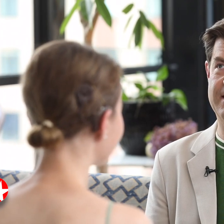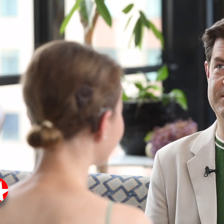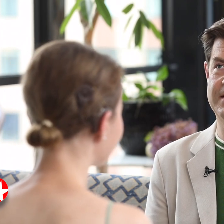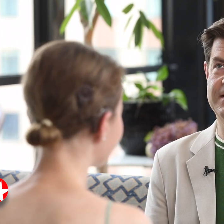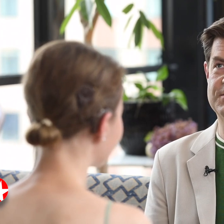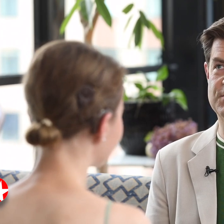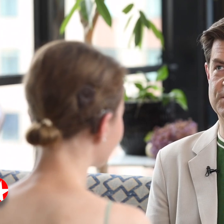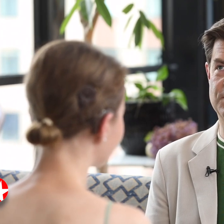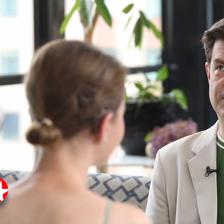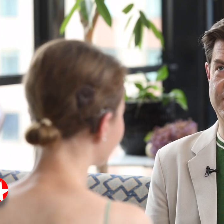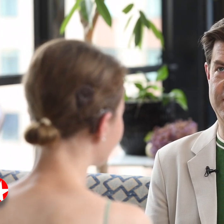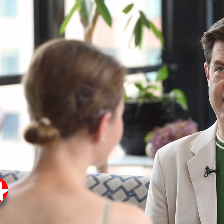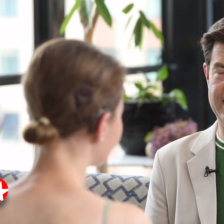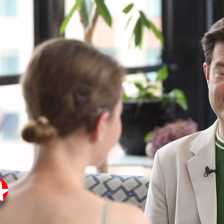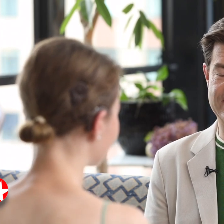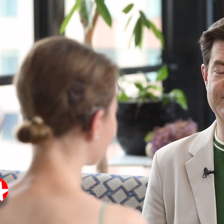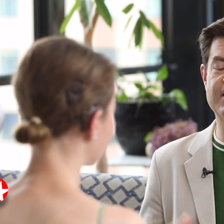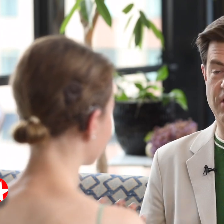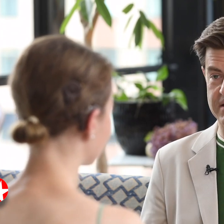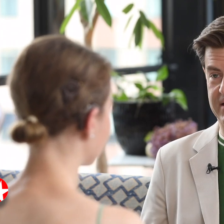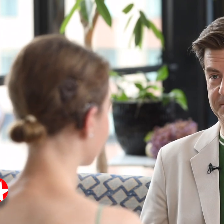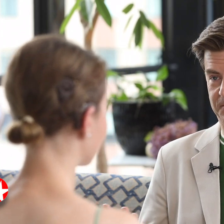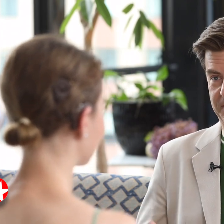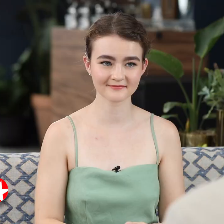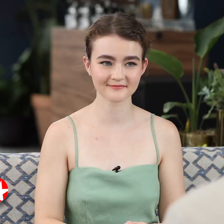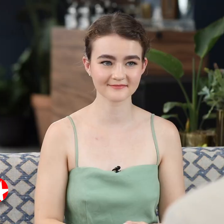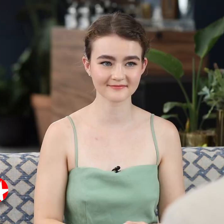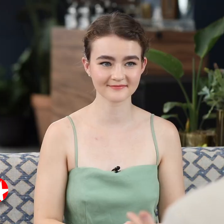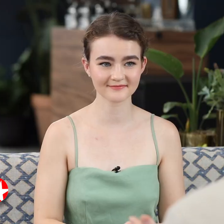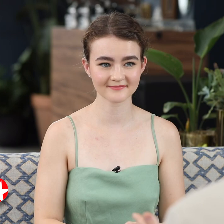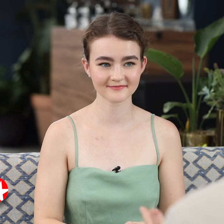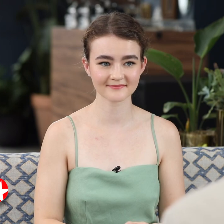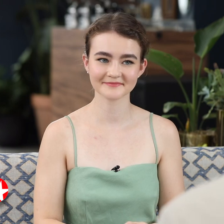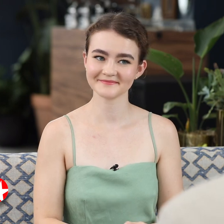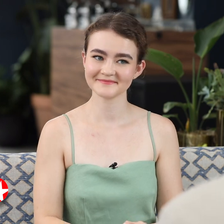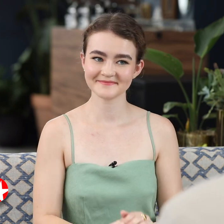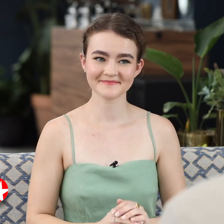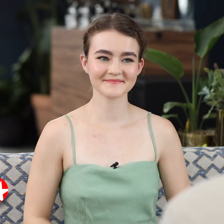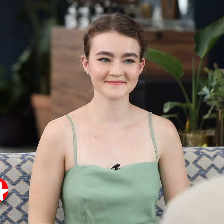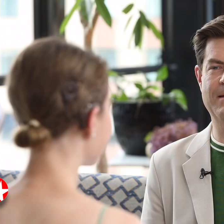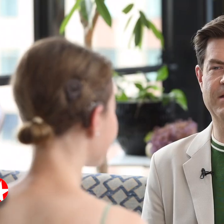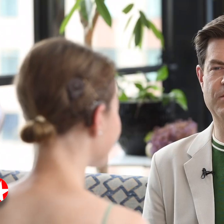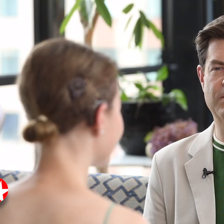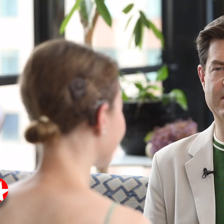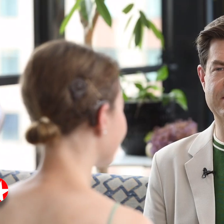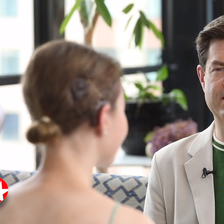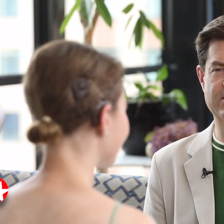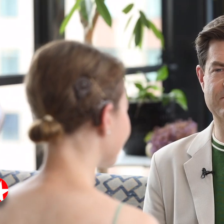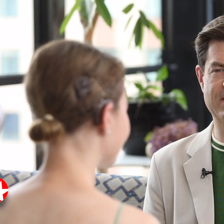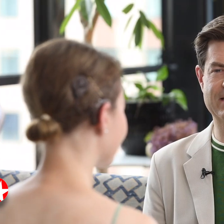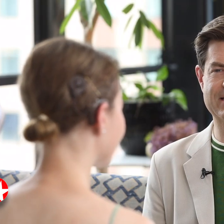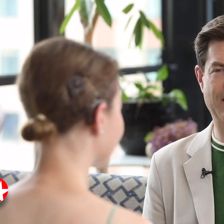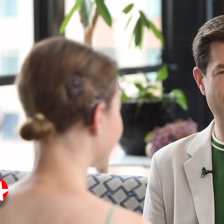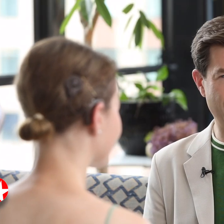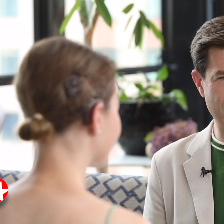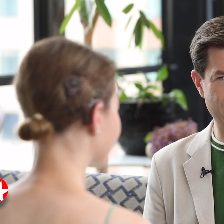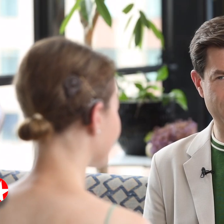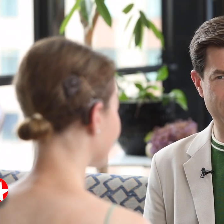time to learn it, it's very daunting. Since you're here, I'm wondering, maybe you can teach me something?